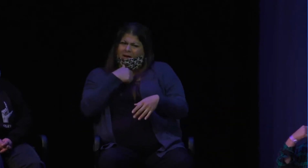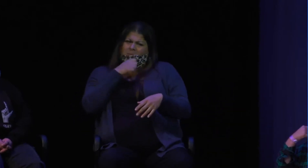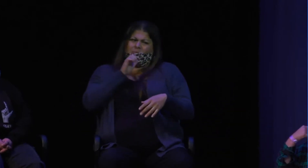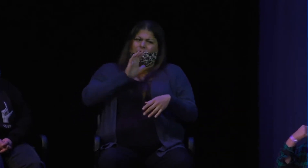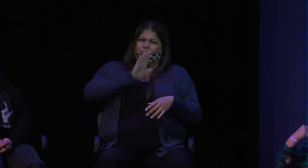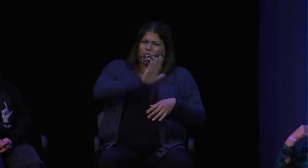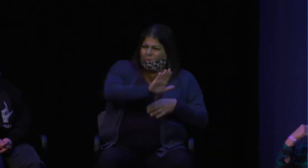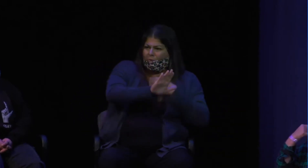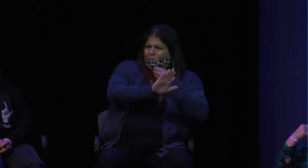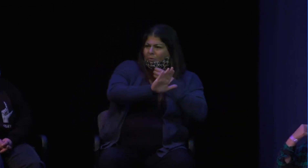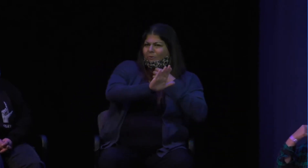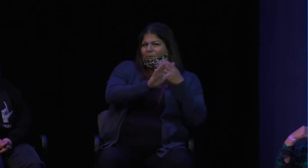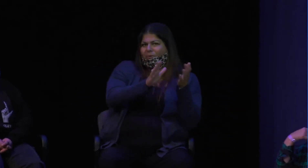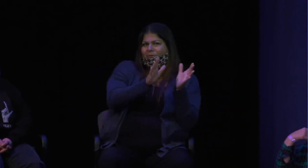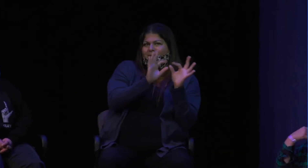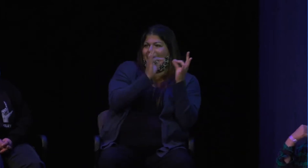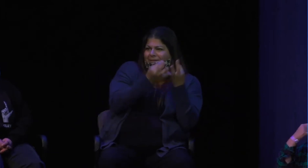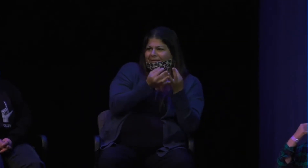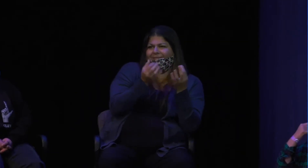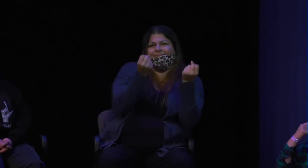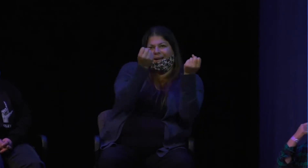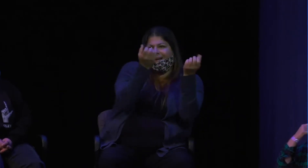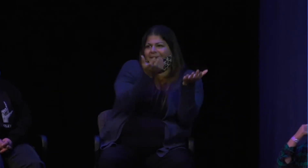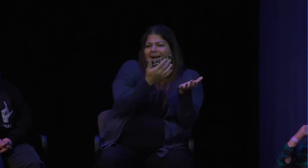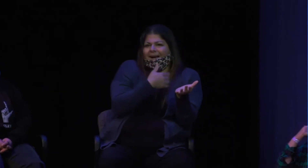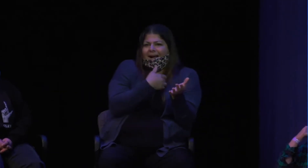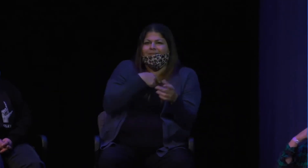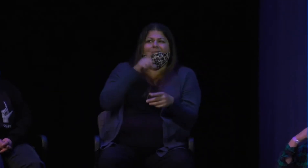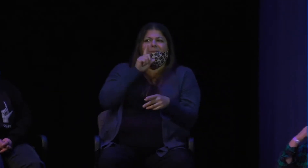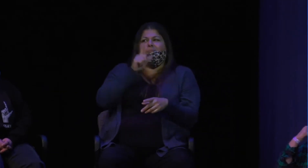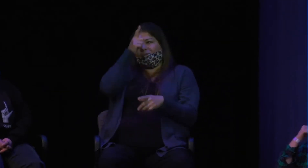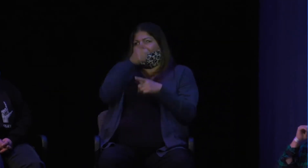And that's not how I see myself at all.